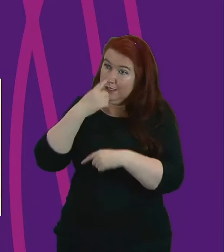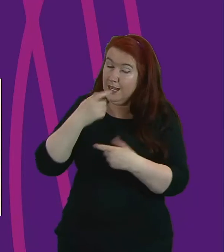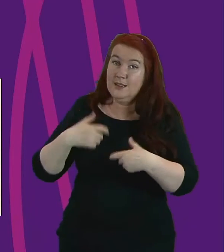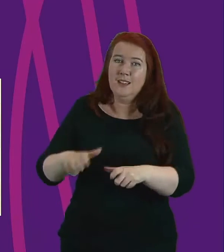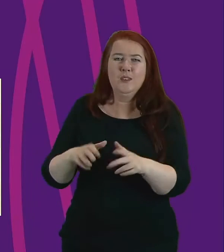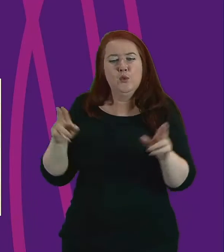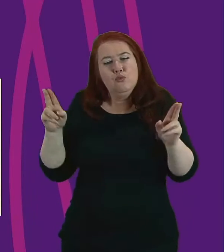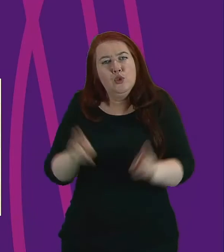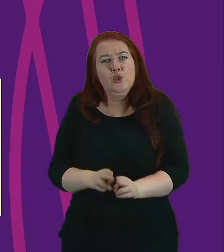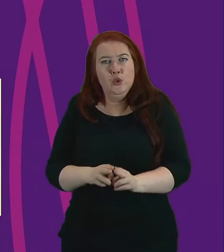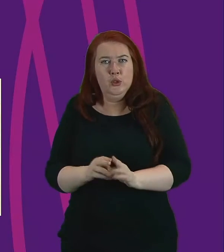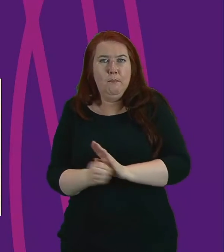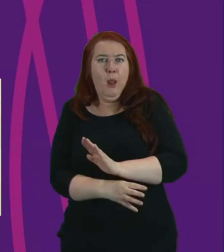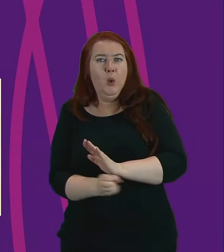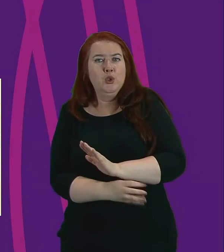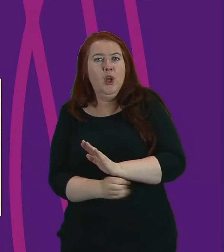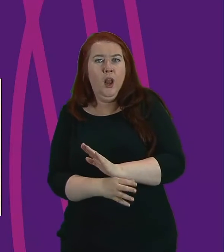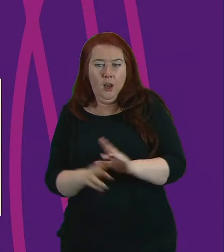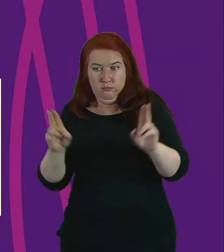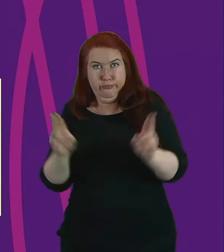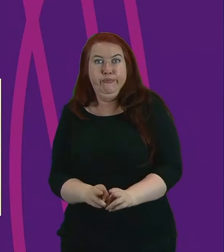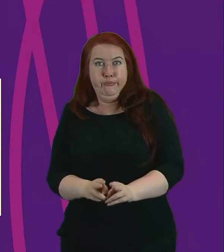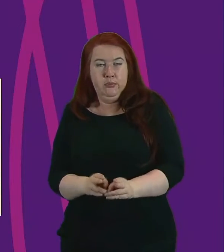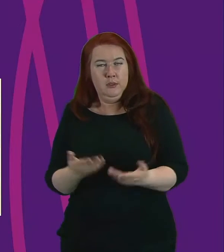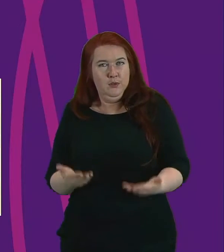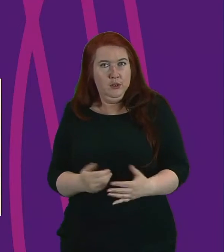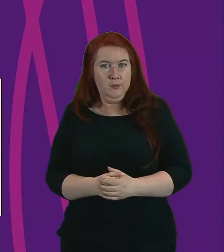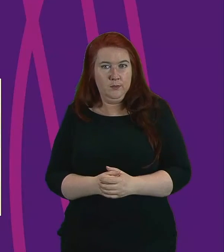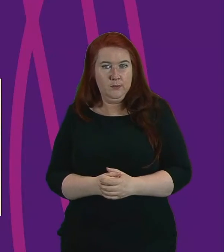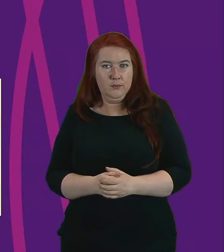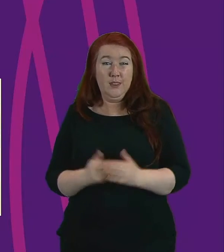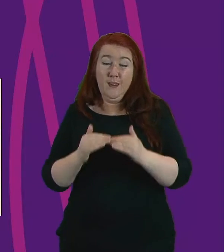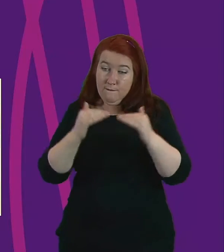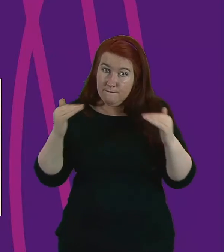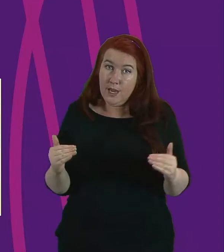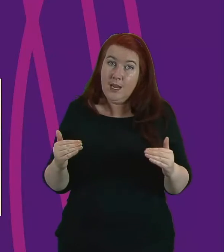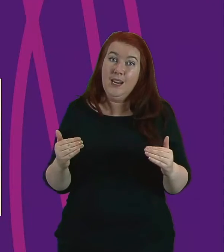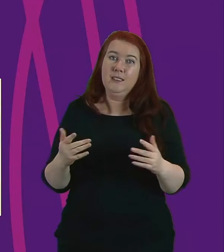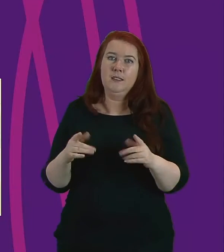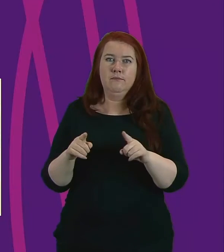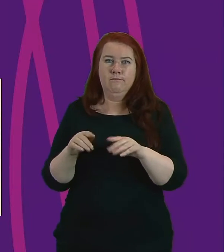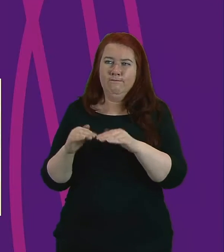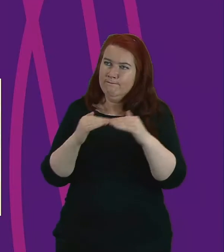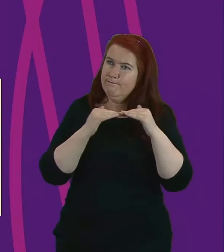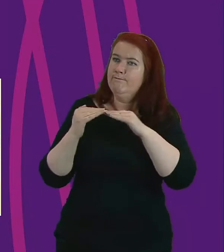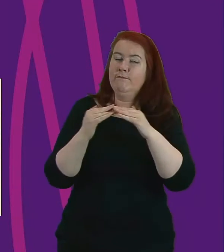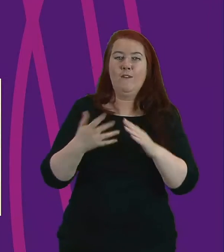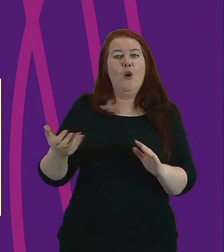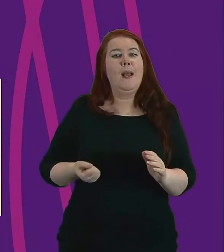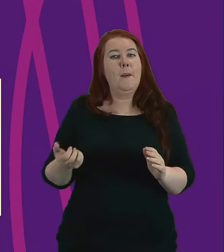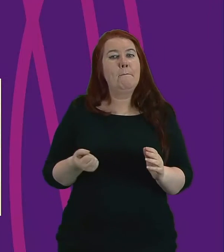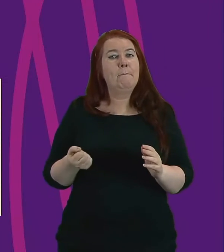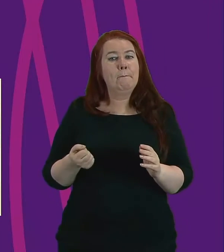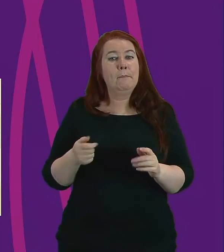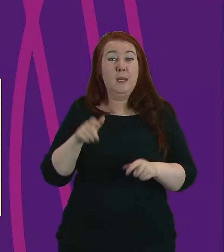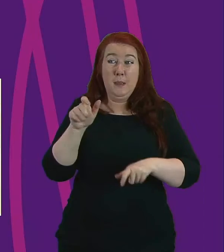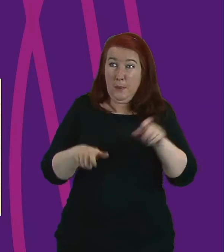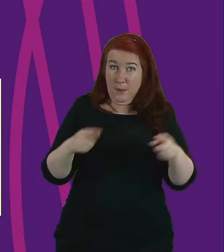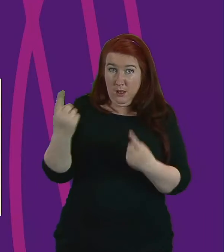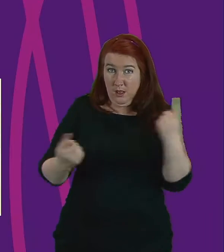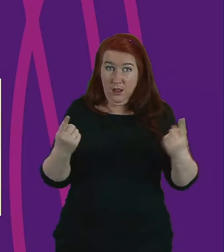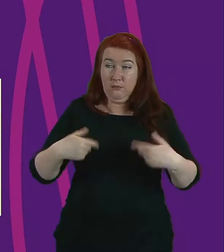pollution that we have experienced recently. Fairness and equity for incomes. The very people who have been out there on the front